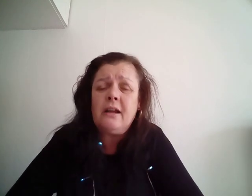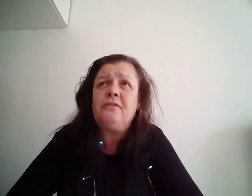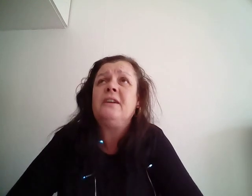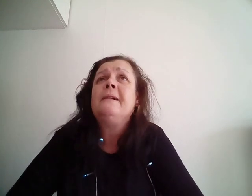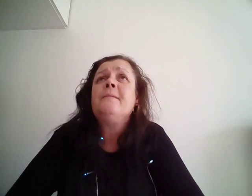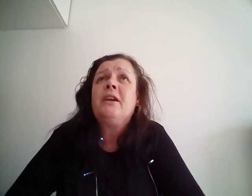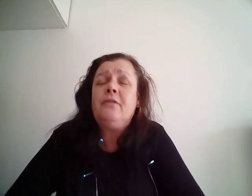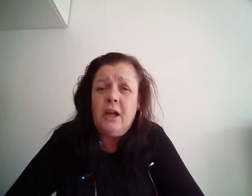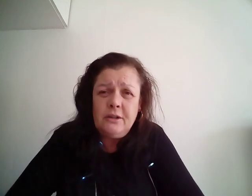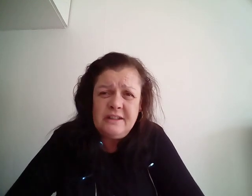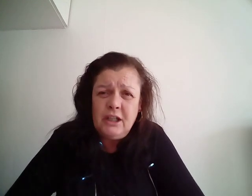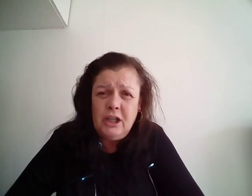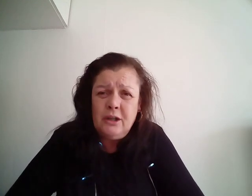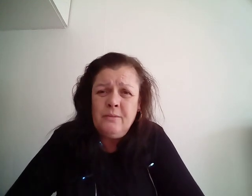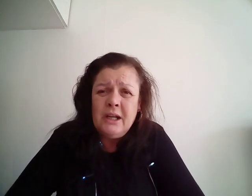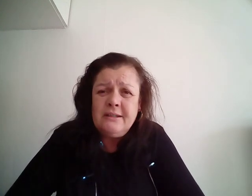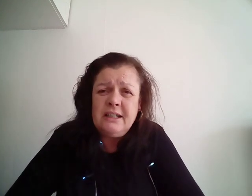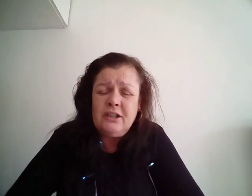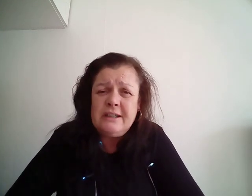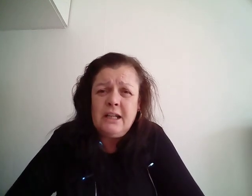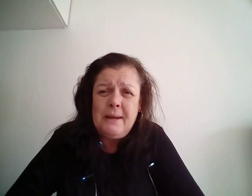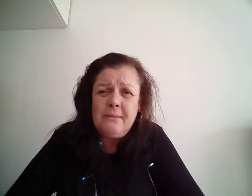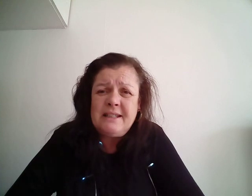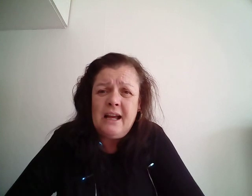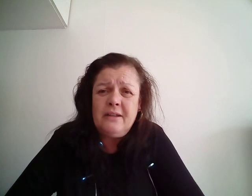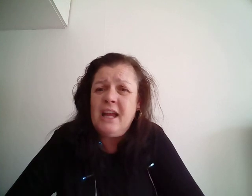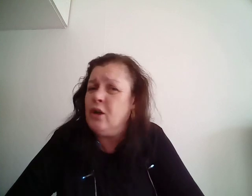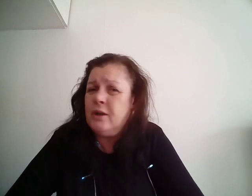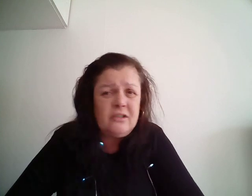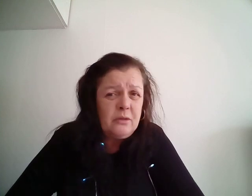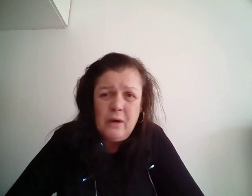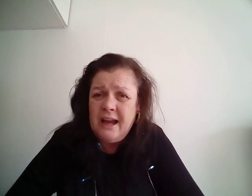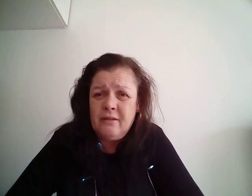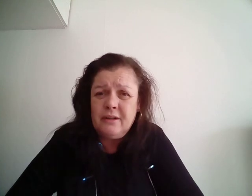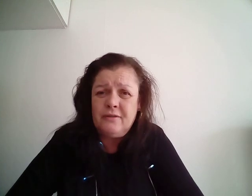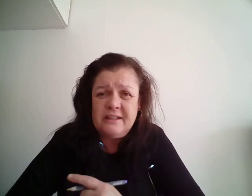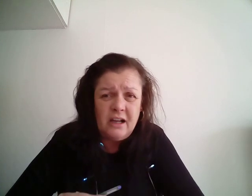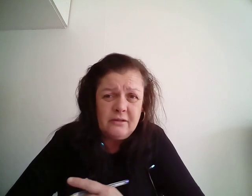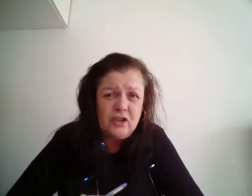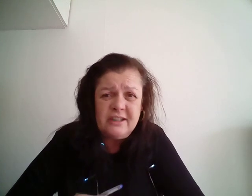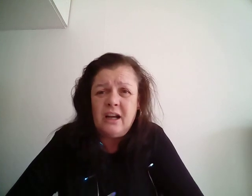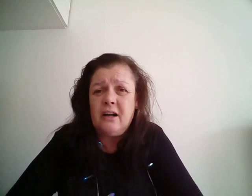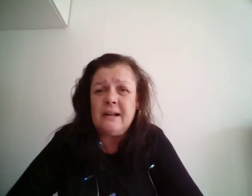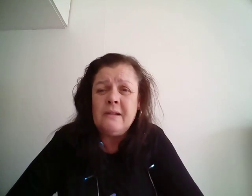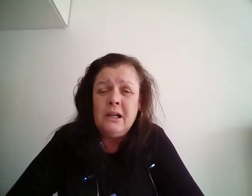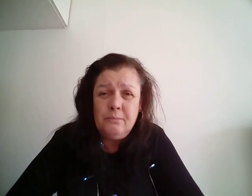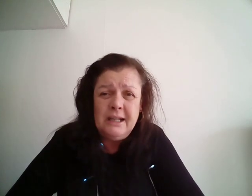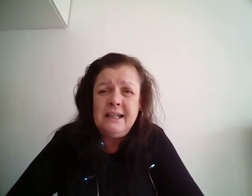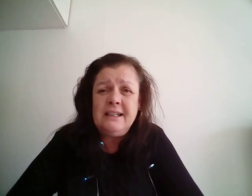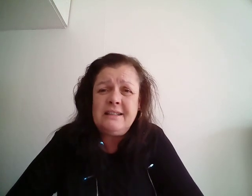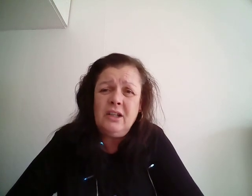for those of you delicious little babies out there who are not aware of Nisara Jisara, please, you